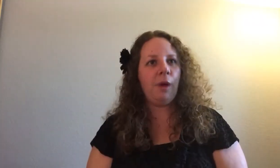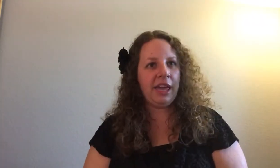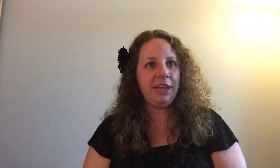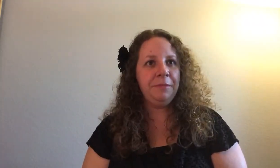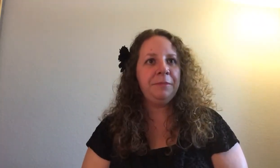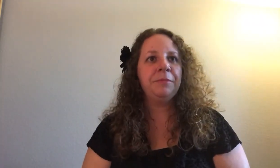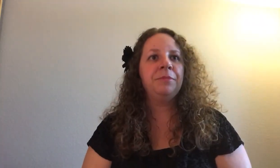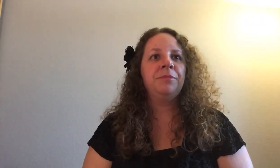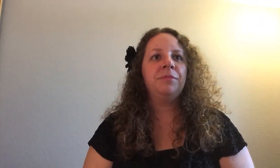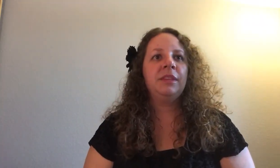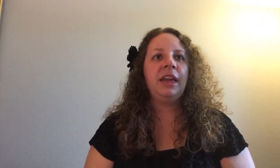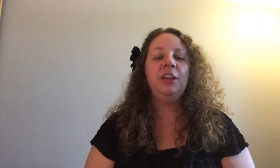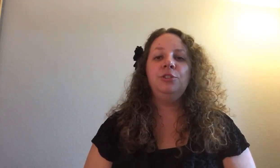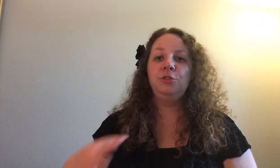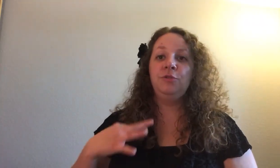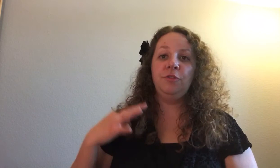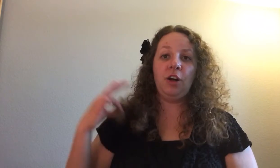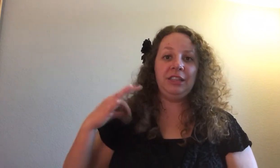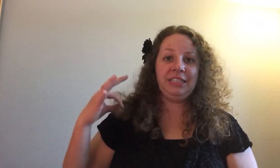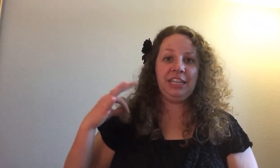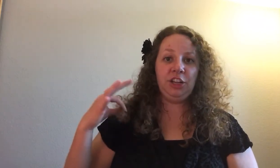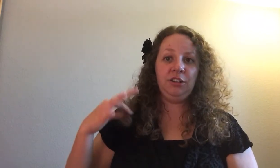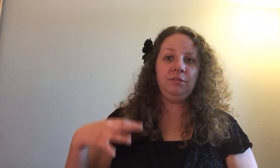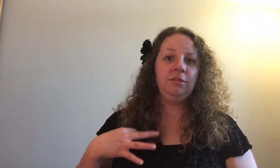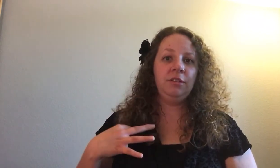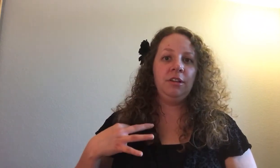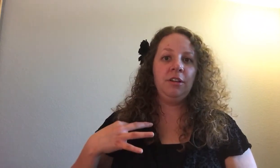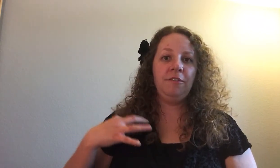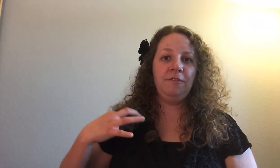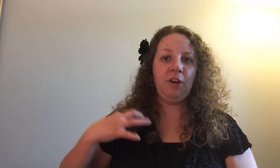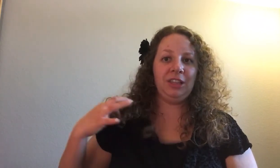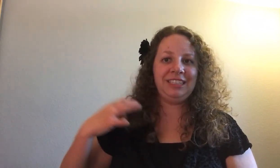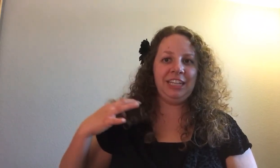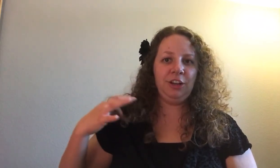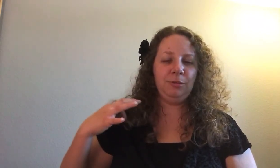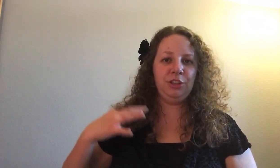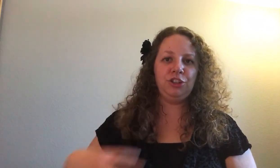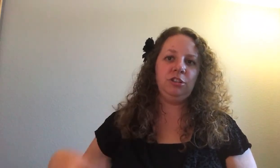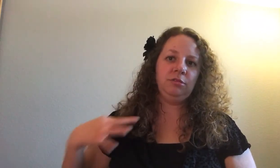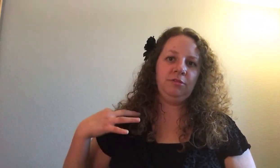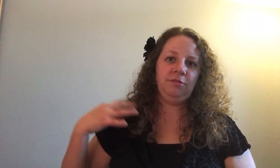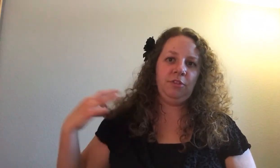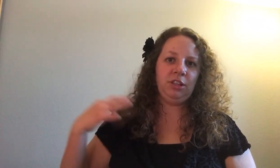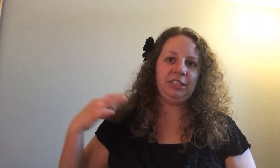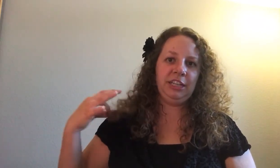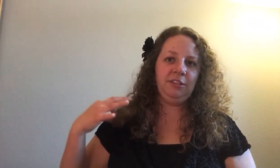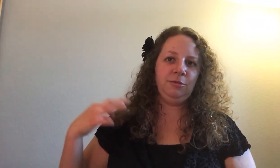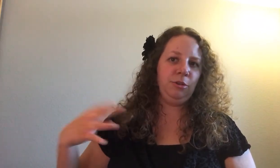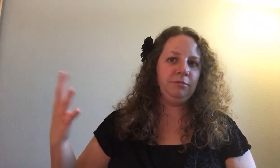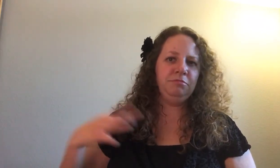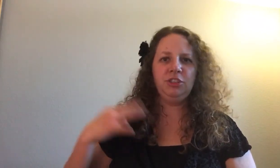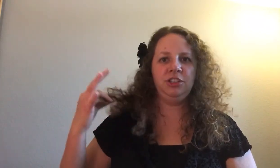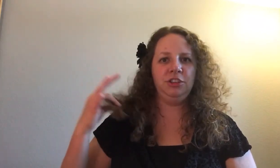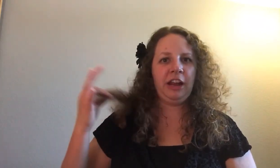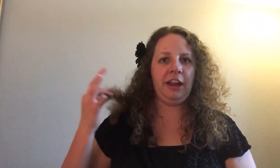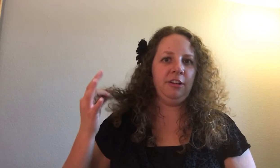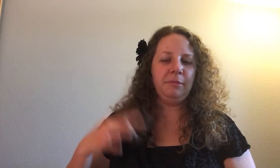Hawaii? Okay, to volunteer. Volunteer with your shirt, volunteer, or just your hair in my